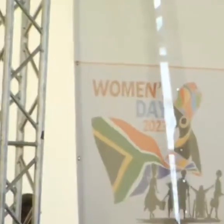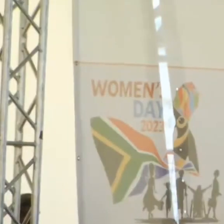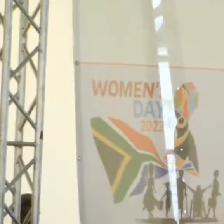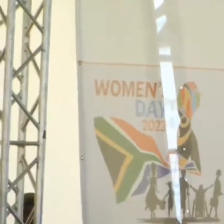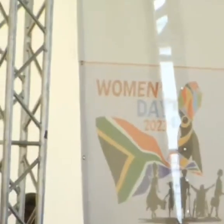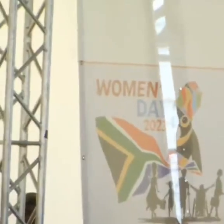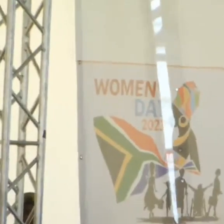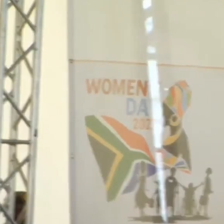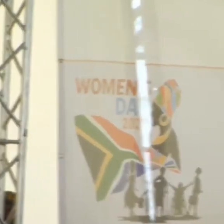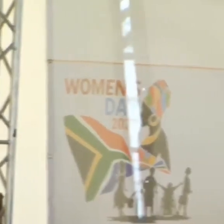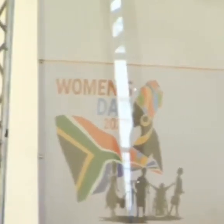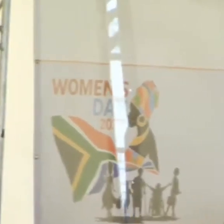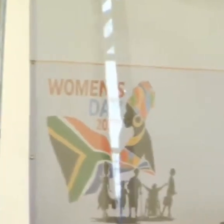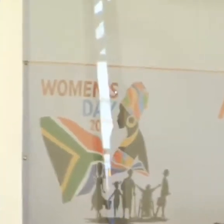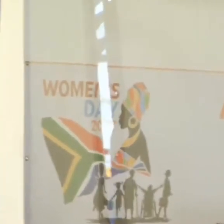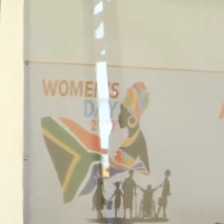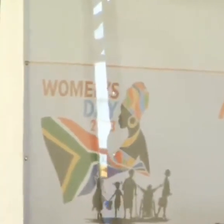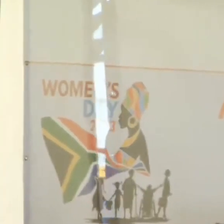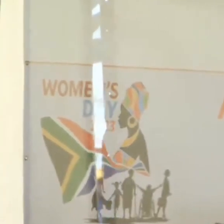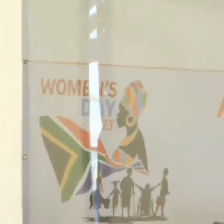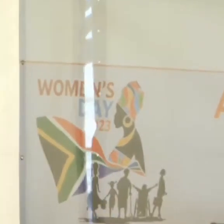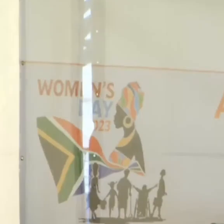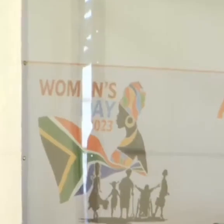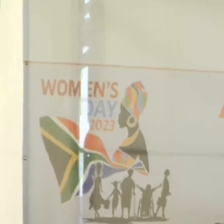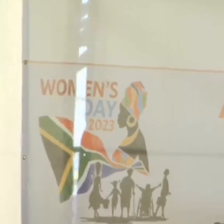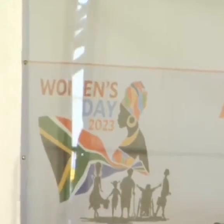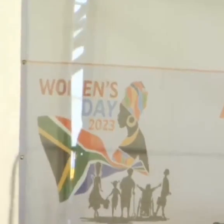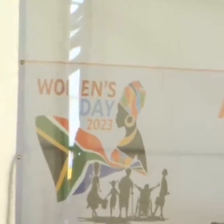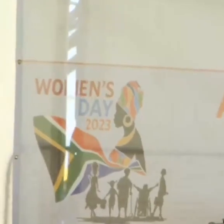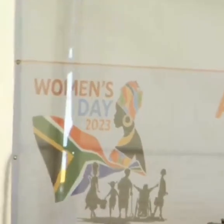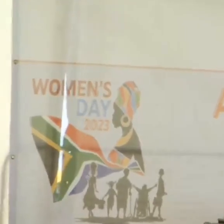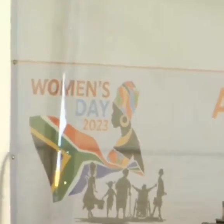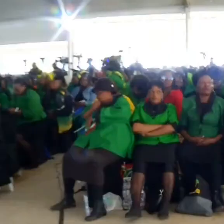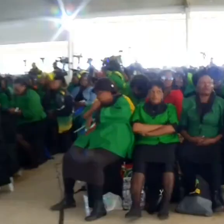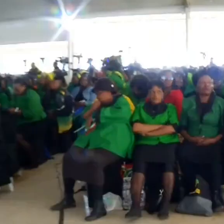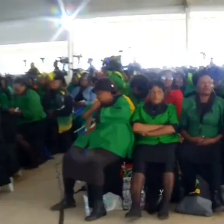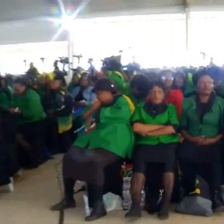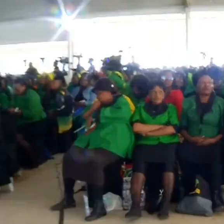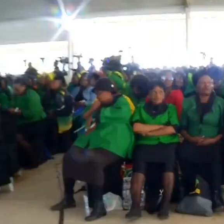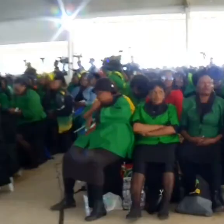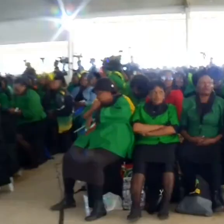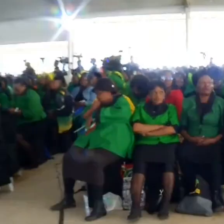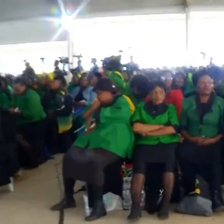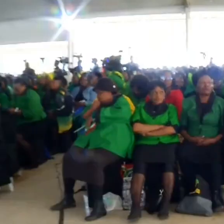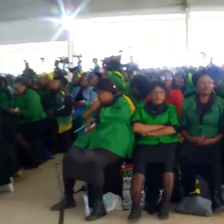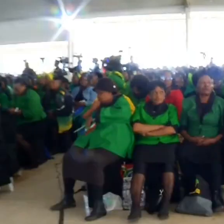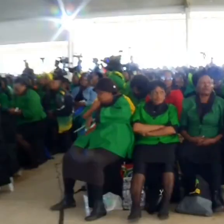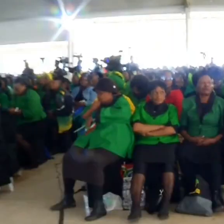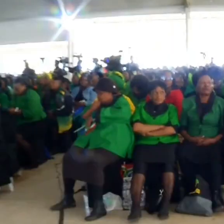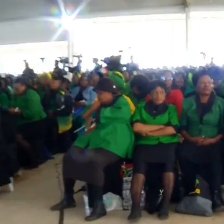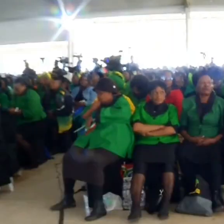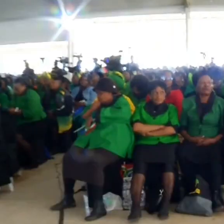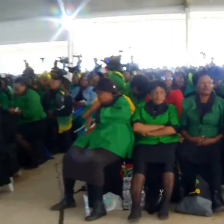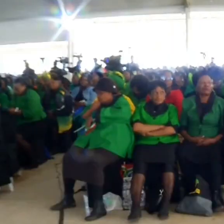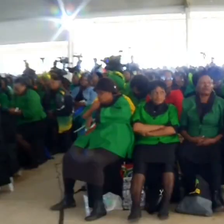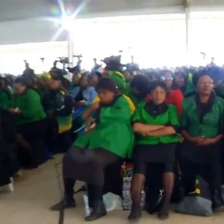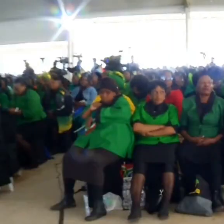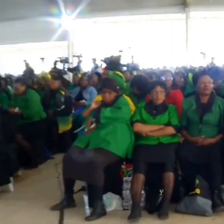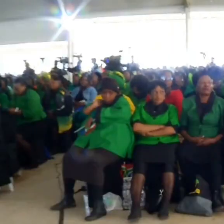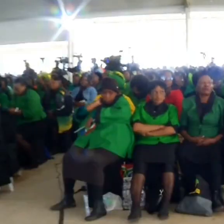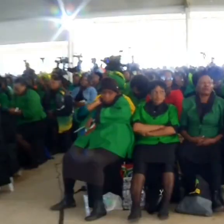about proving that women can work together without squabbles. This poem is